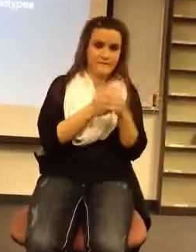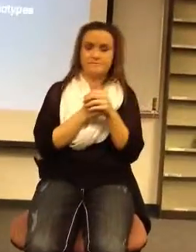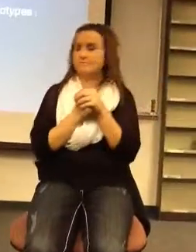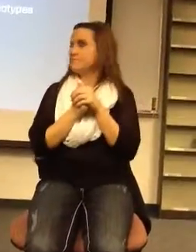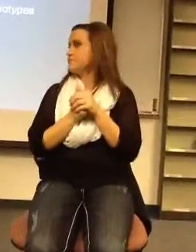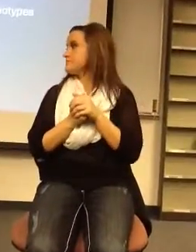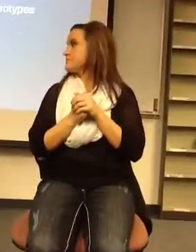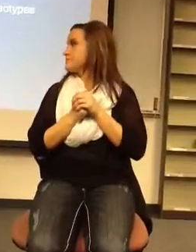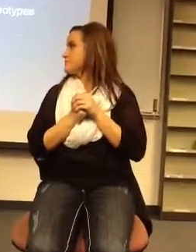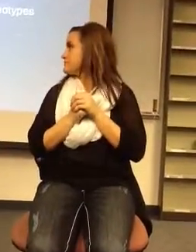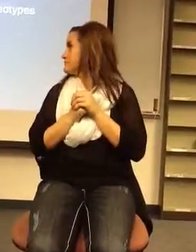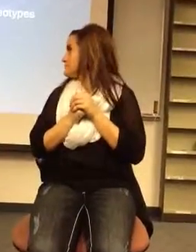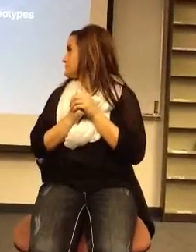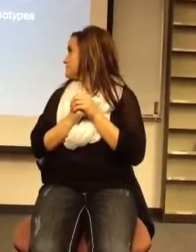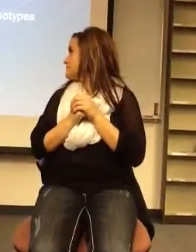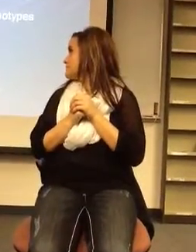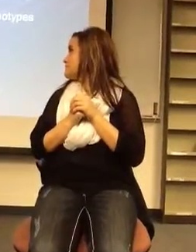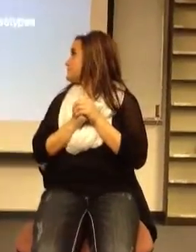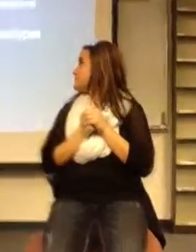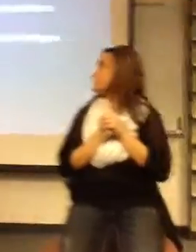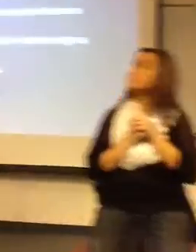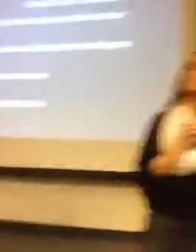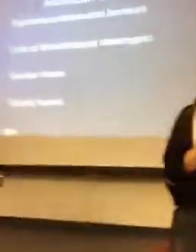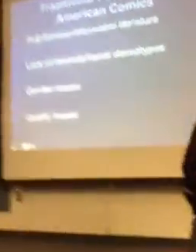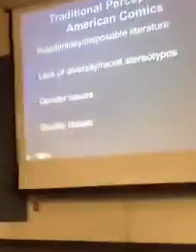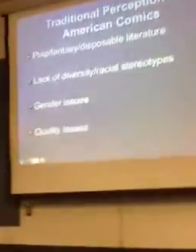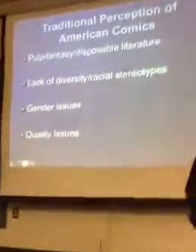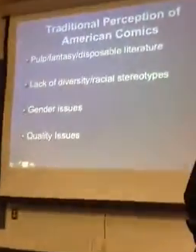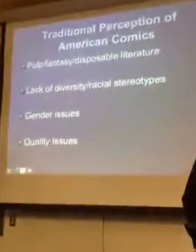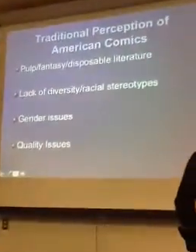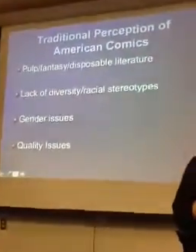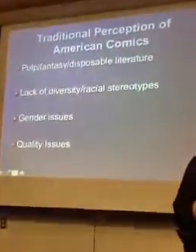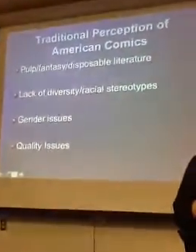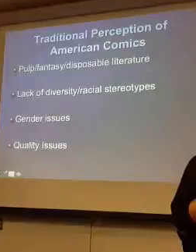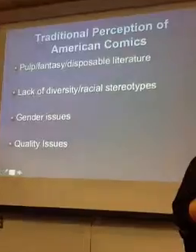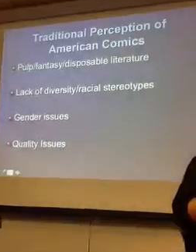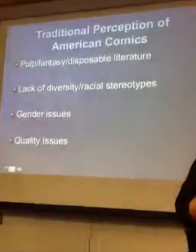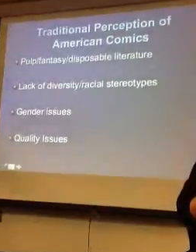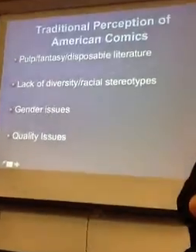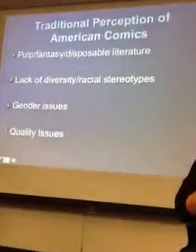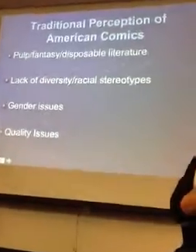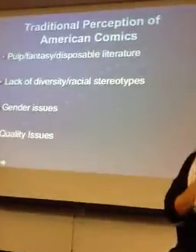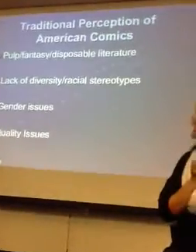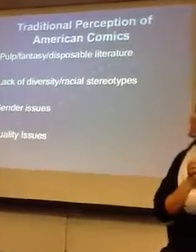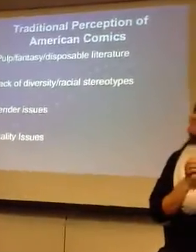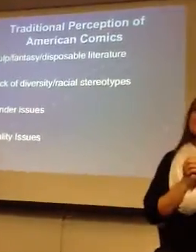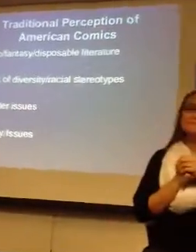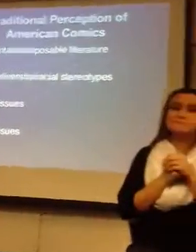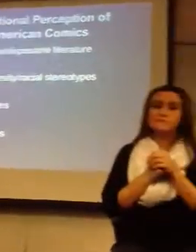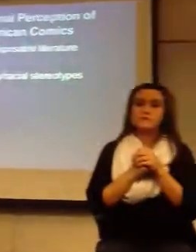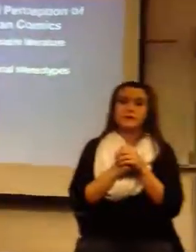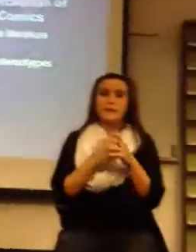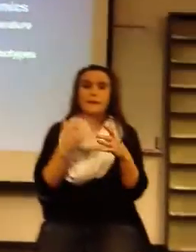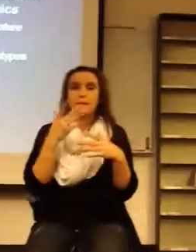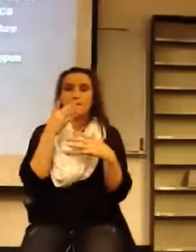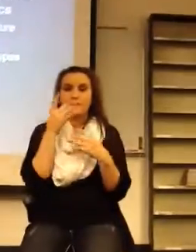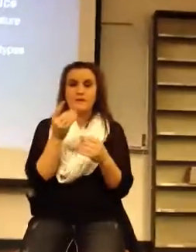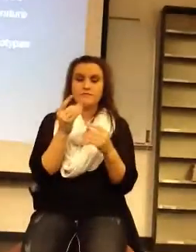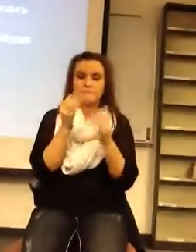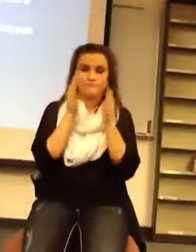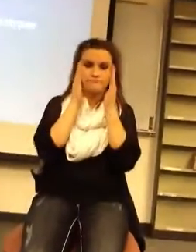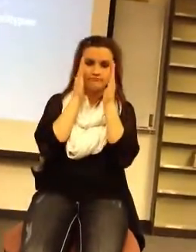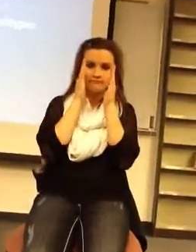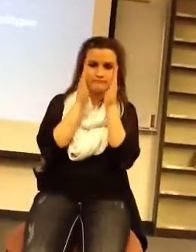Okay, so if we talk about the traditional perception of American comics or US comics,